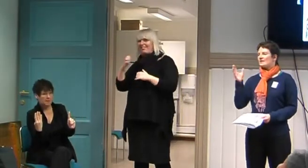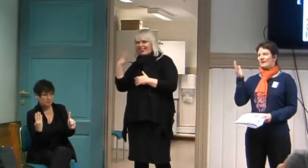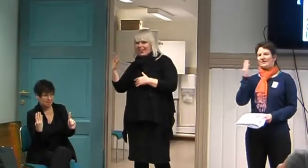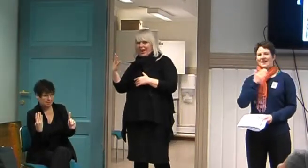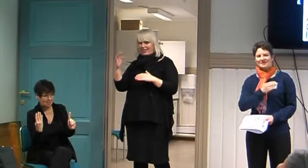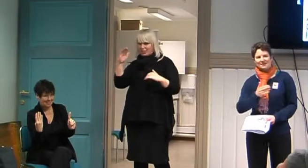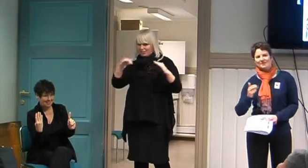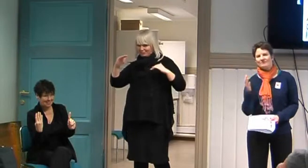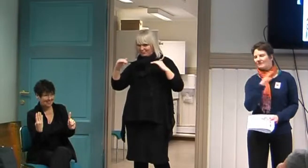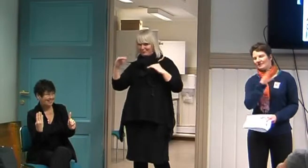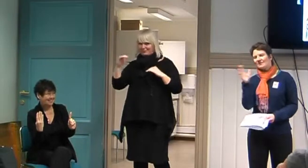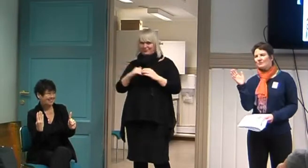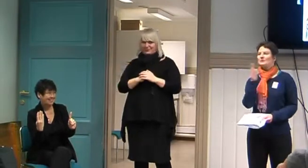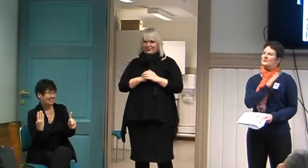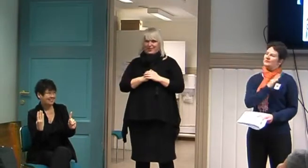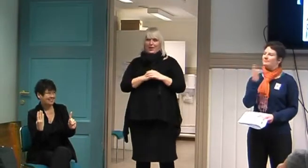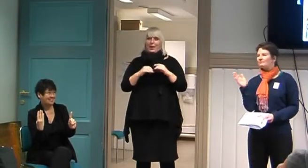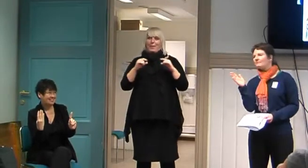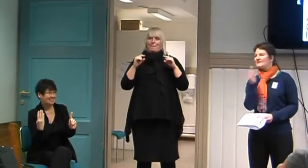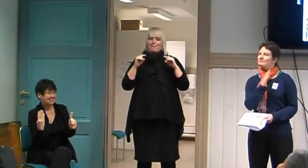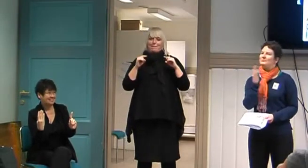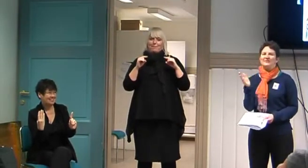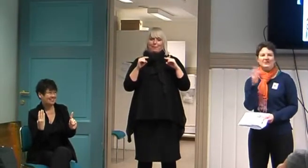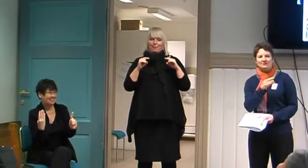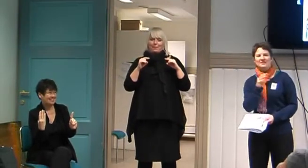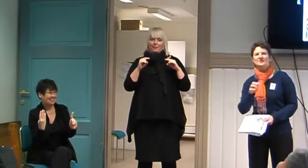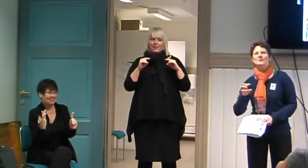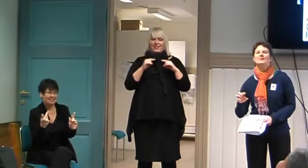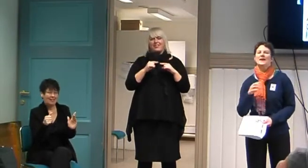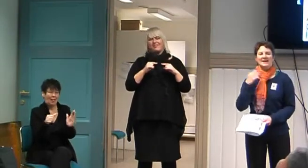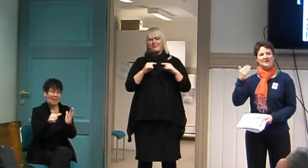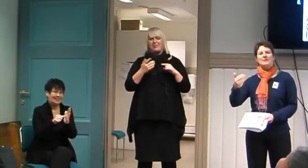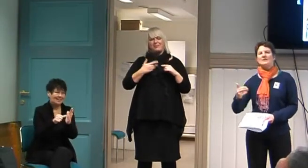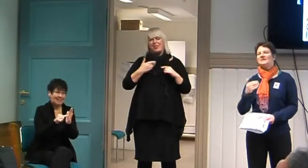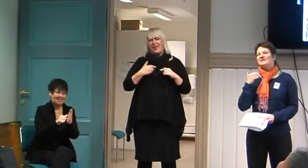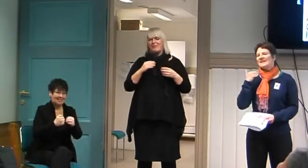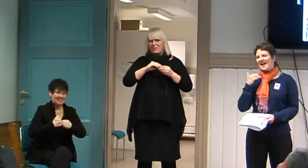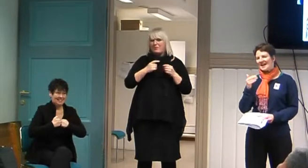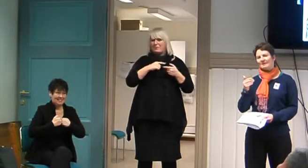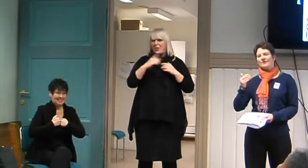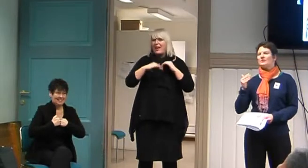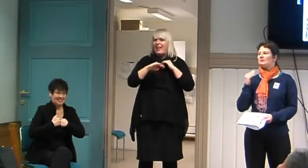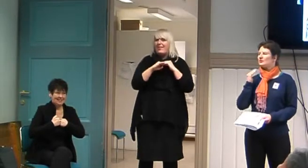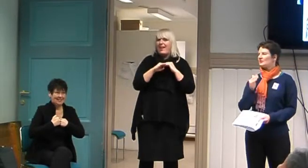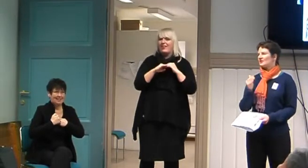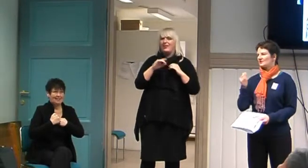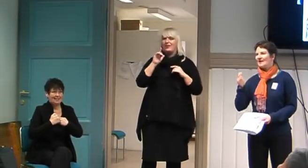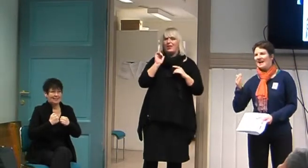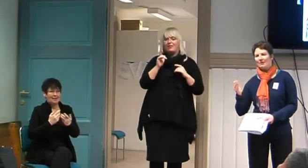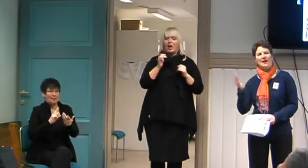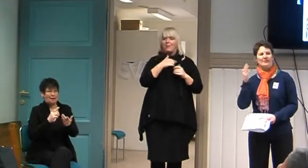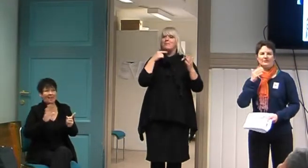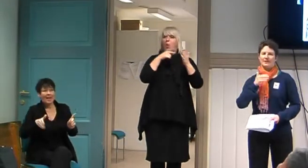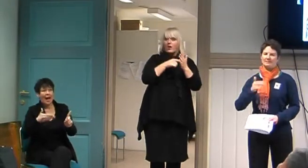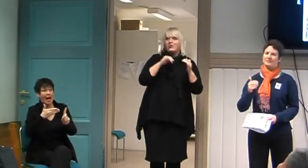But there's all sorts of difficulties with that. But it's the aim that you shouldn't